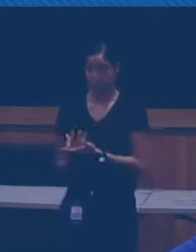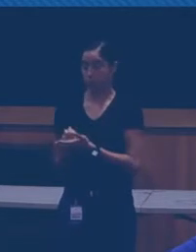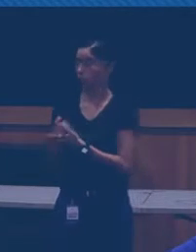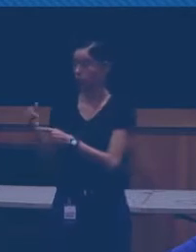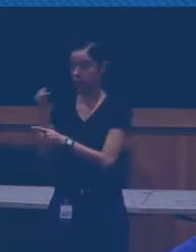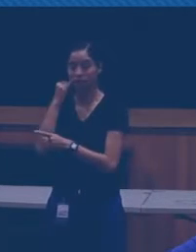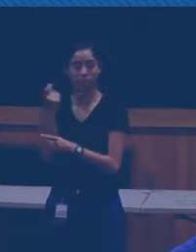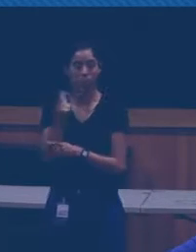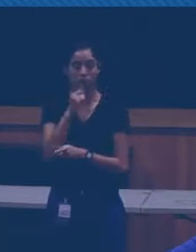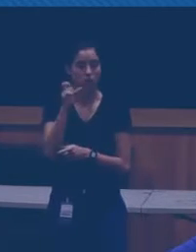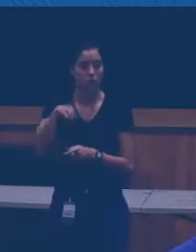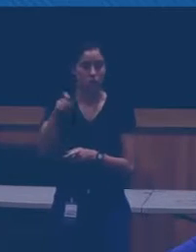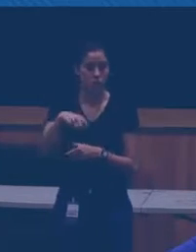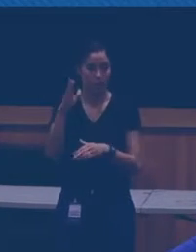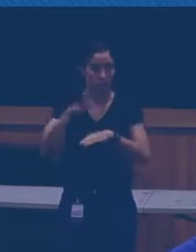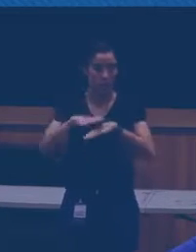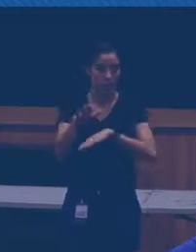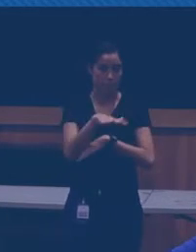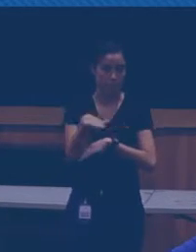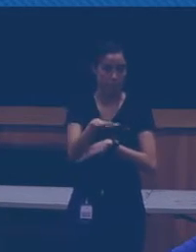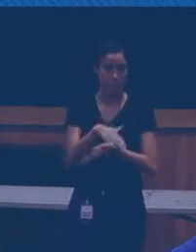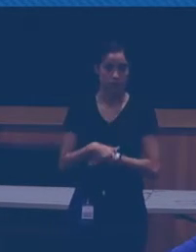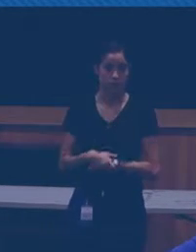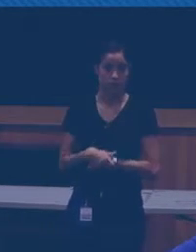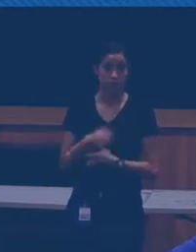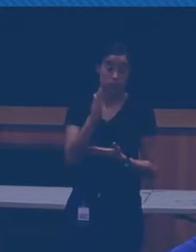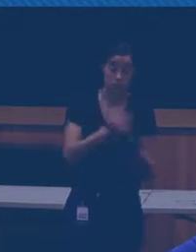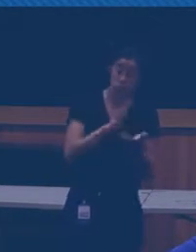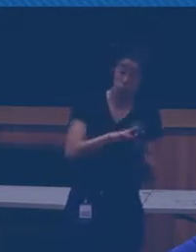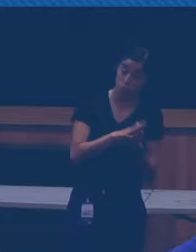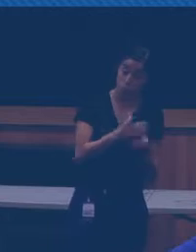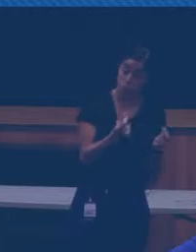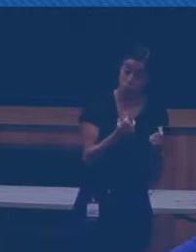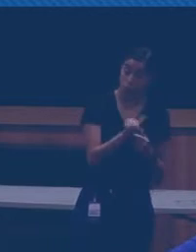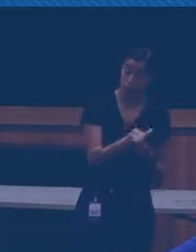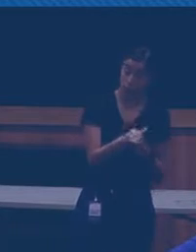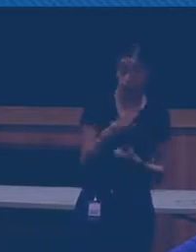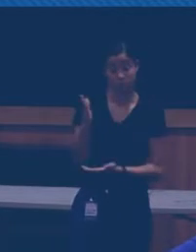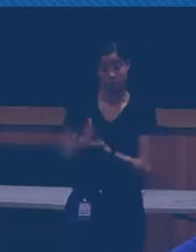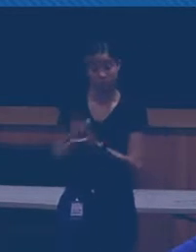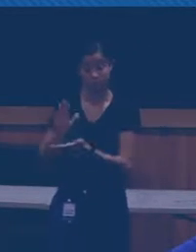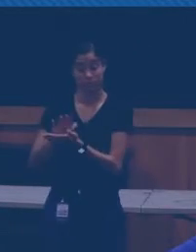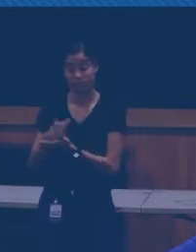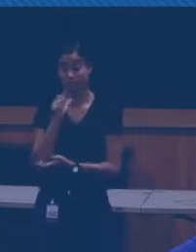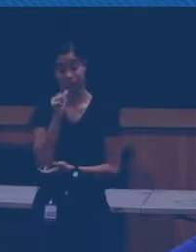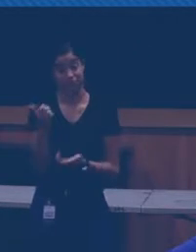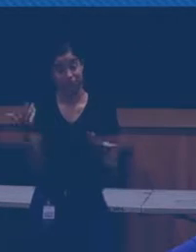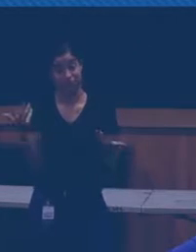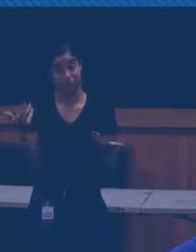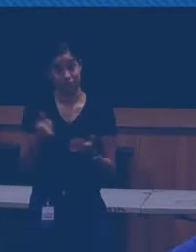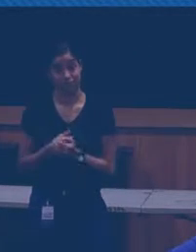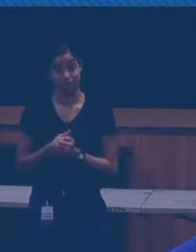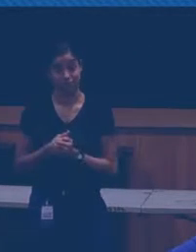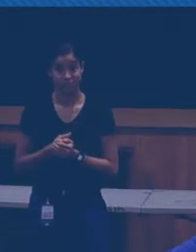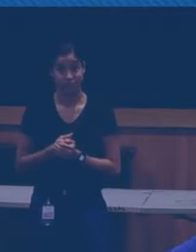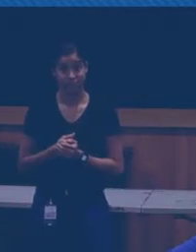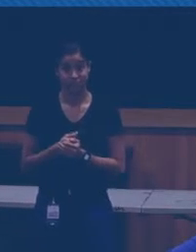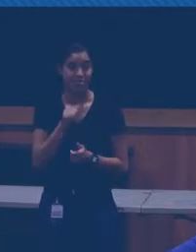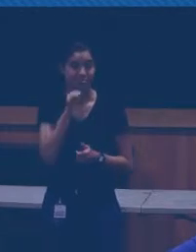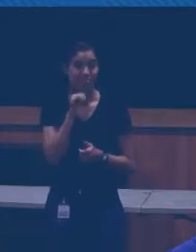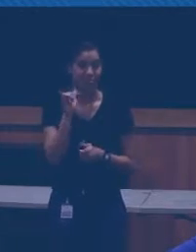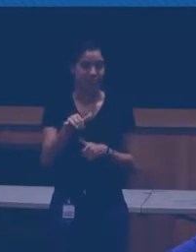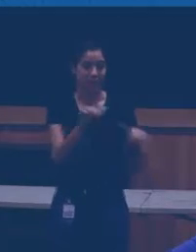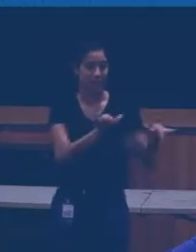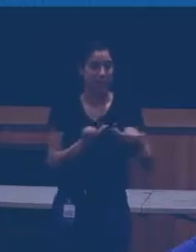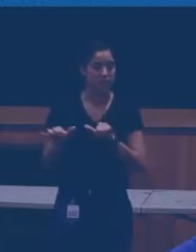be on campus, okay? Some schools are doing it, some schools aren't. That's the inconsistencies we're talking about, we're working with Captain Francis